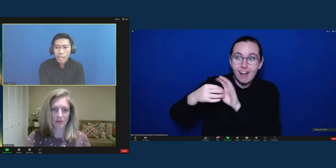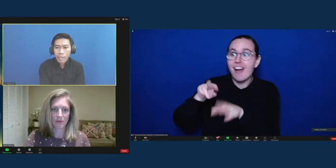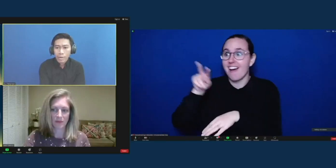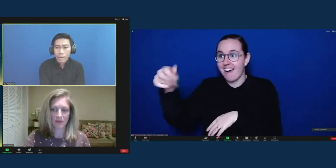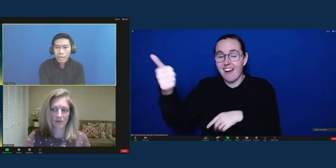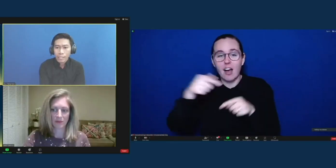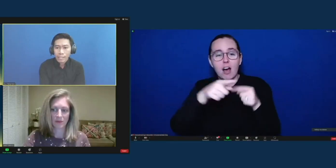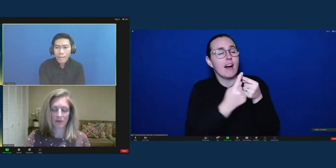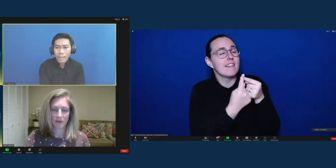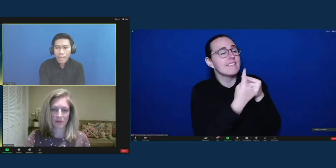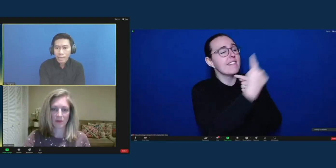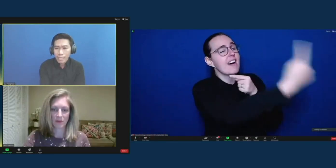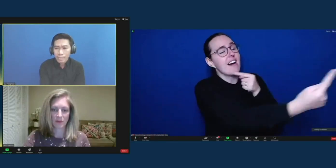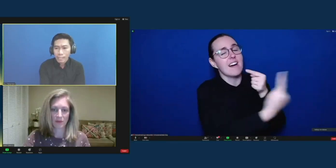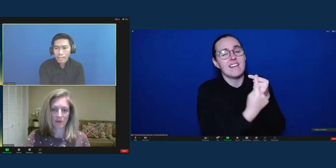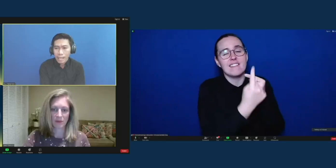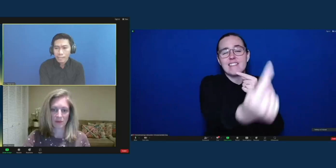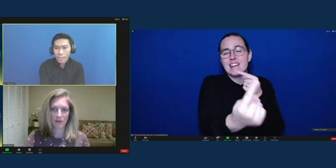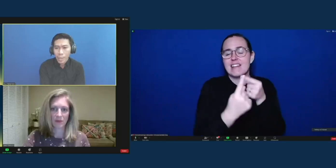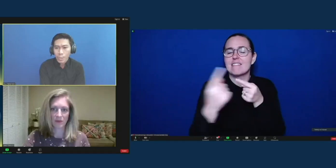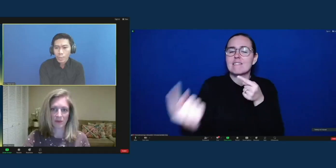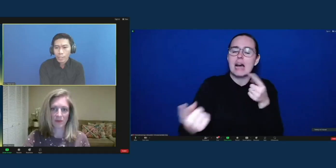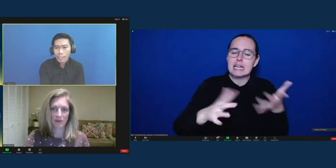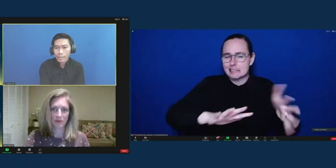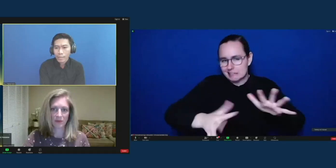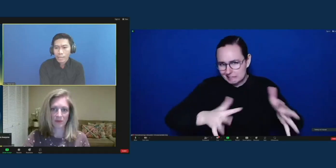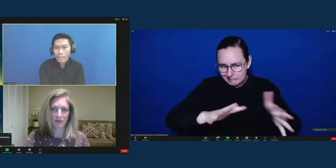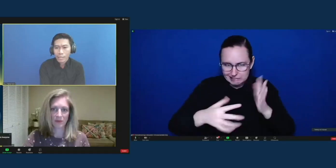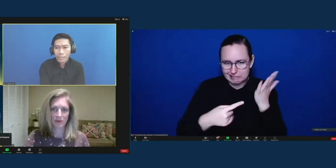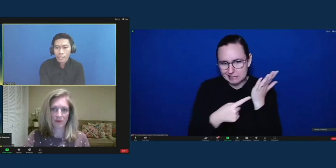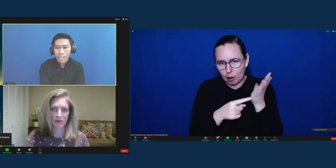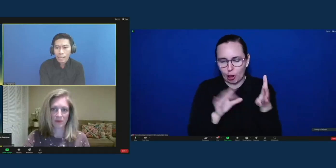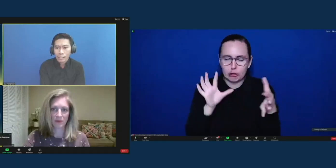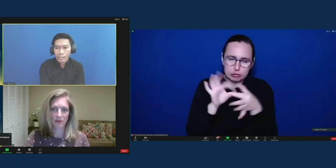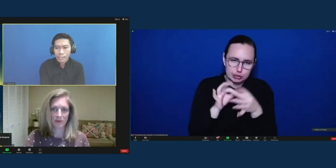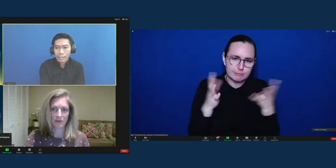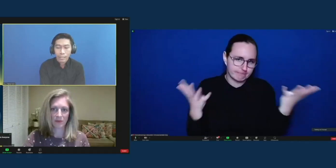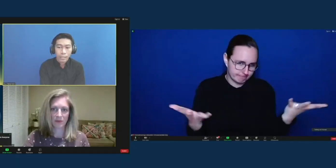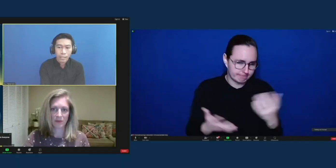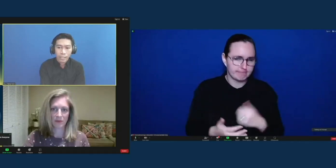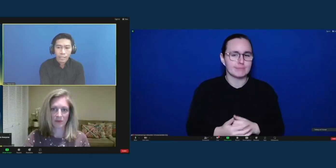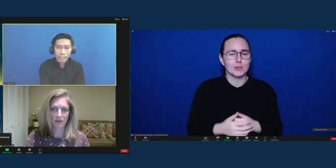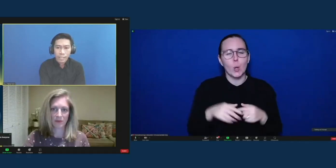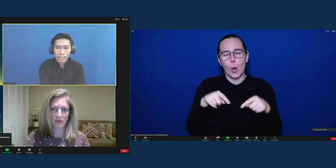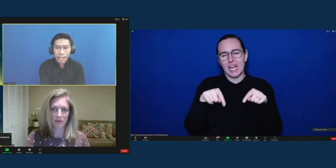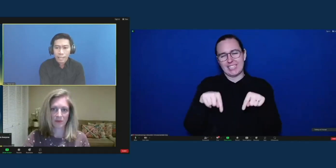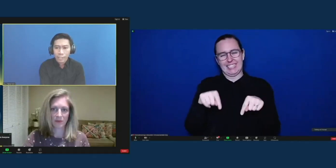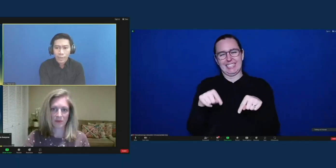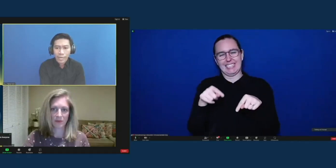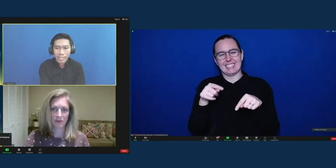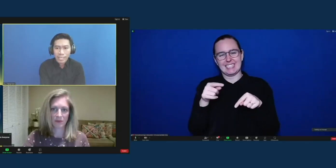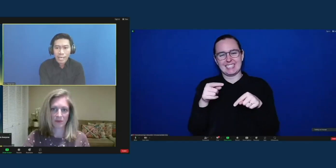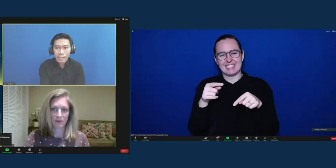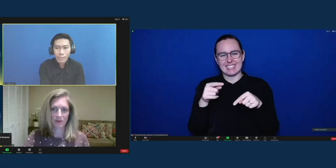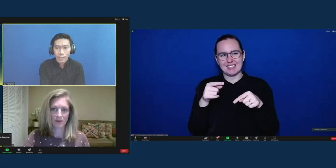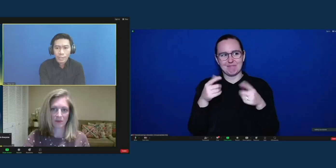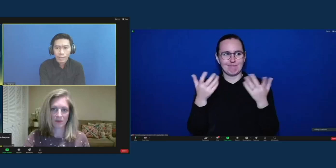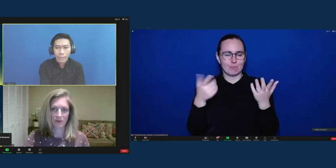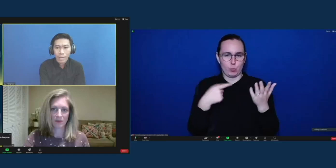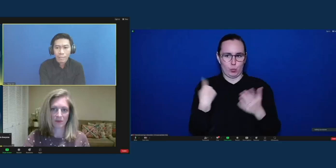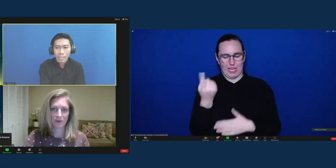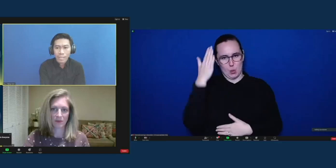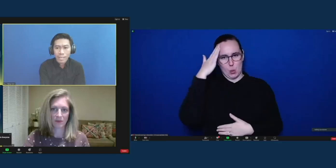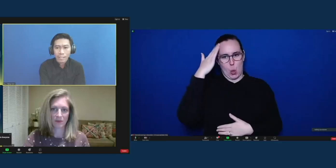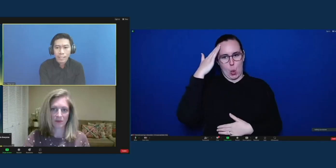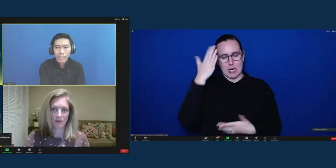really there are some areas that has no connectivity, or the challenge is that connectivity is really a challenge. So our idea to solve